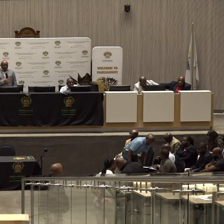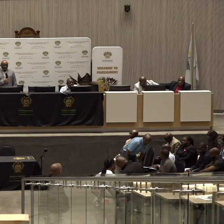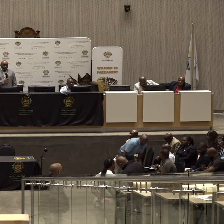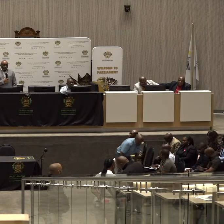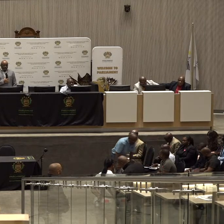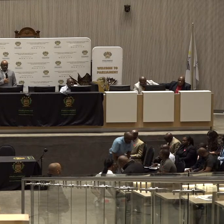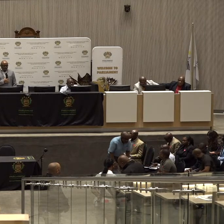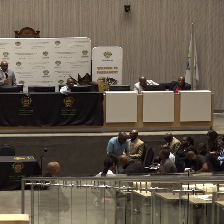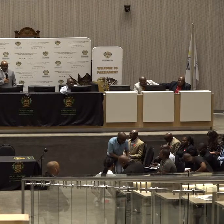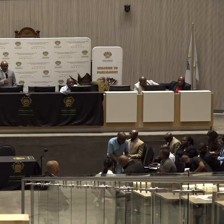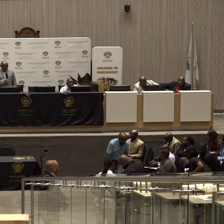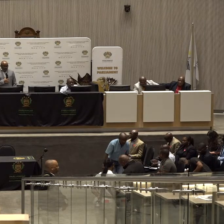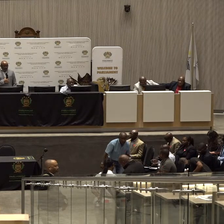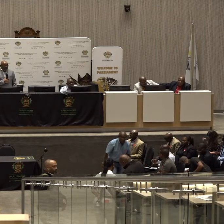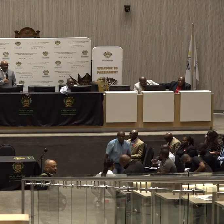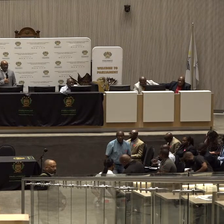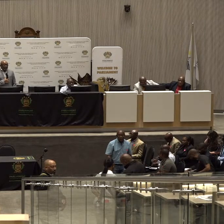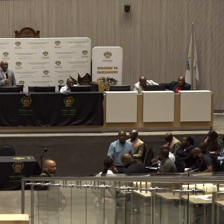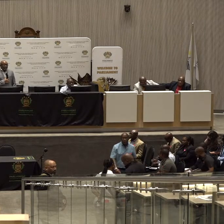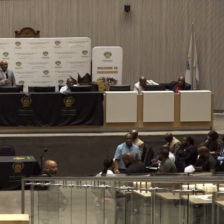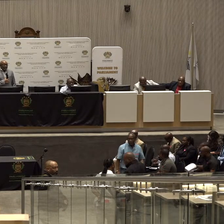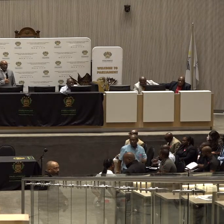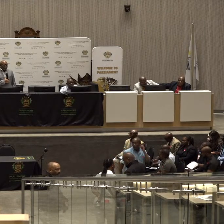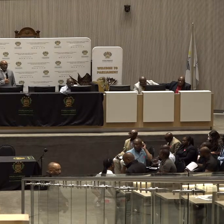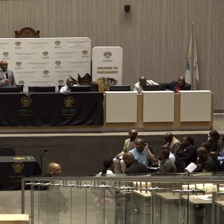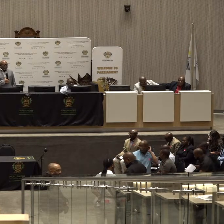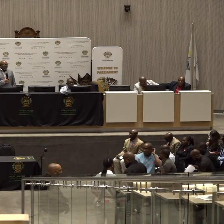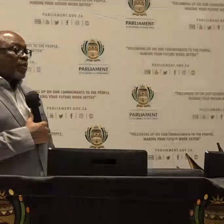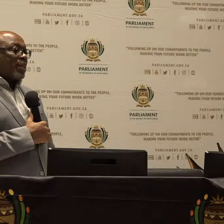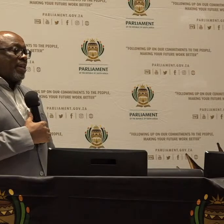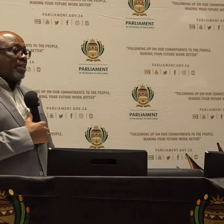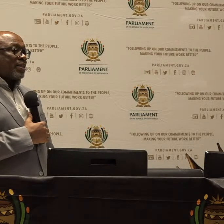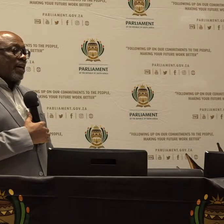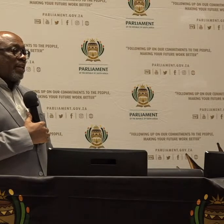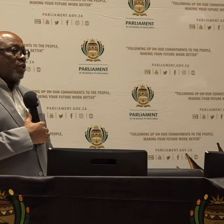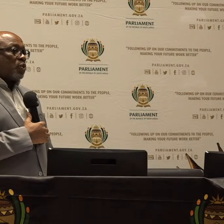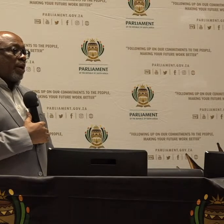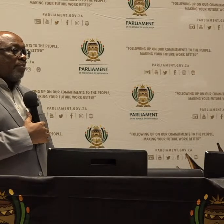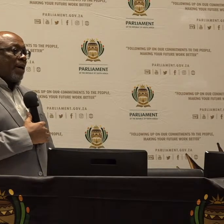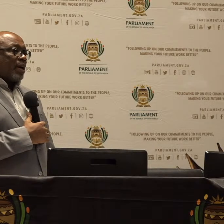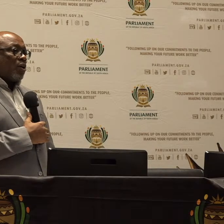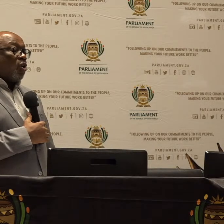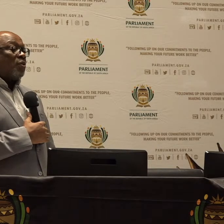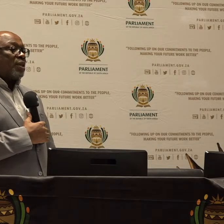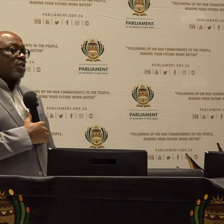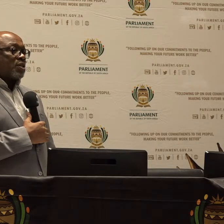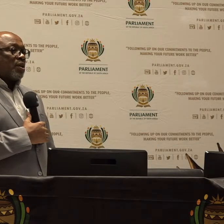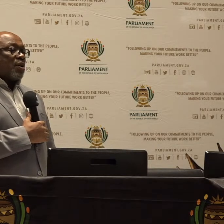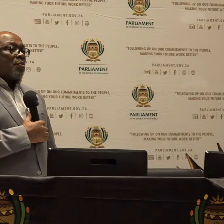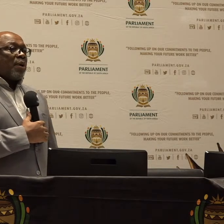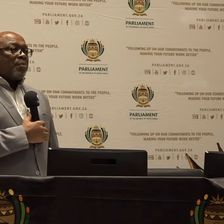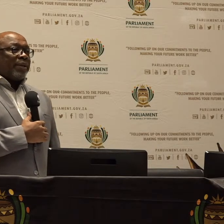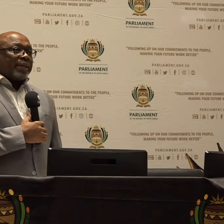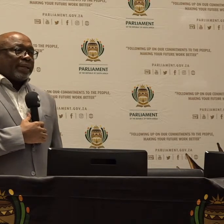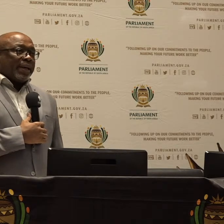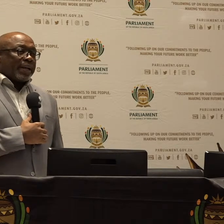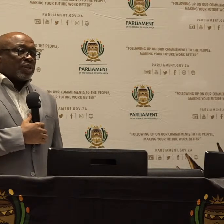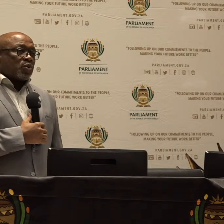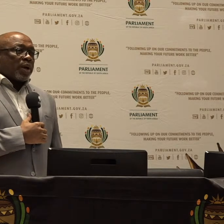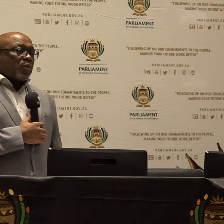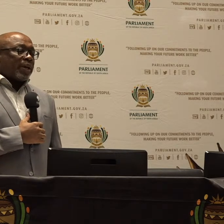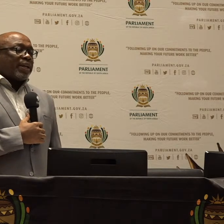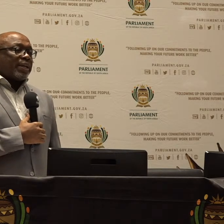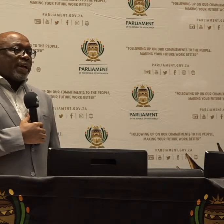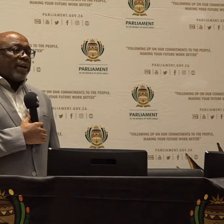September 2021 after receiving the comments we then decided to embark on this public